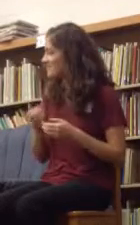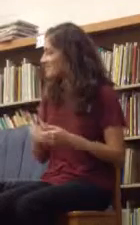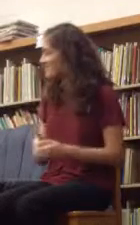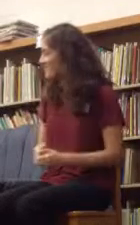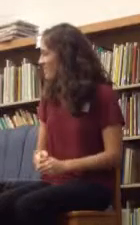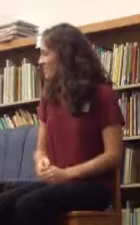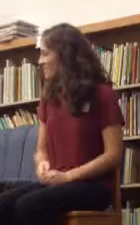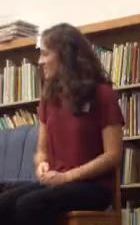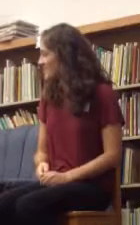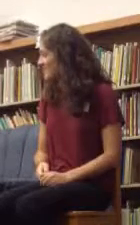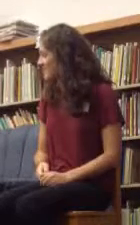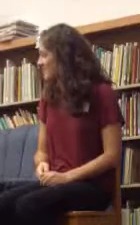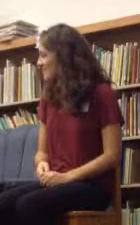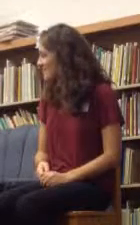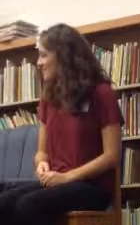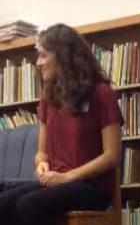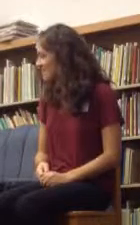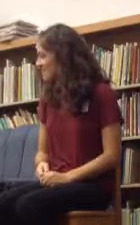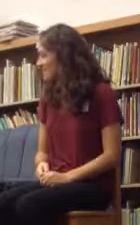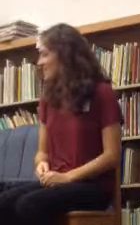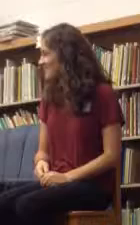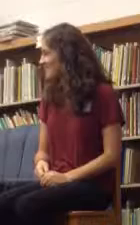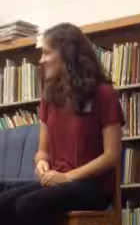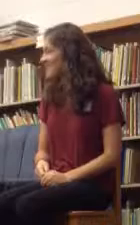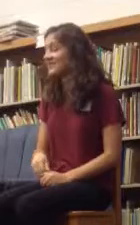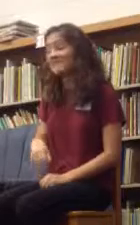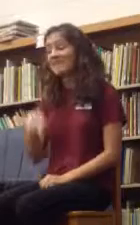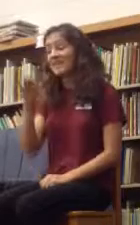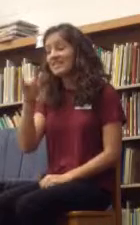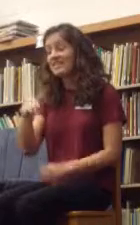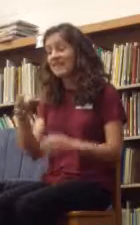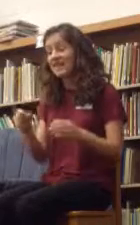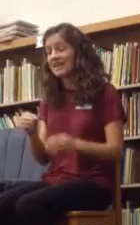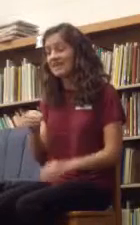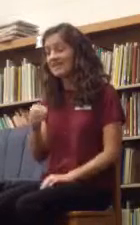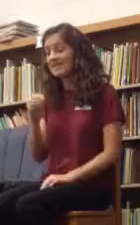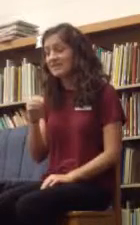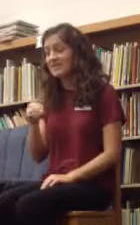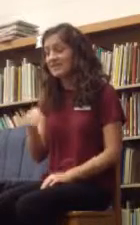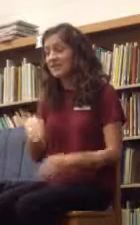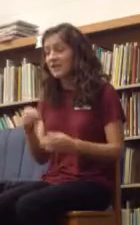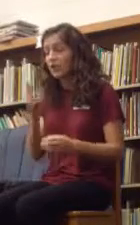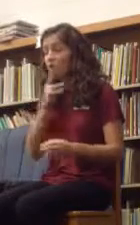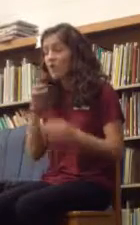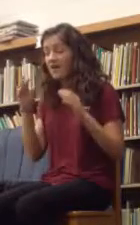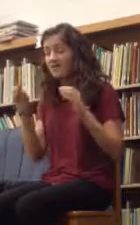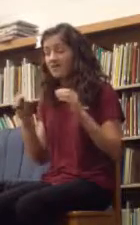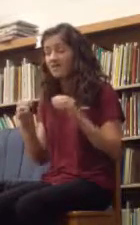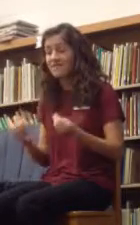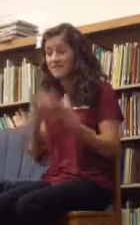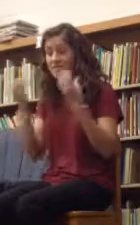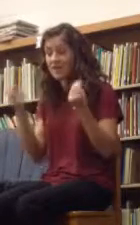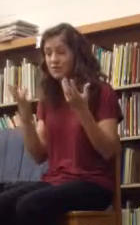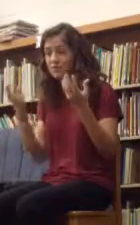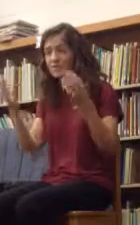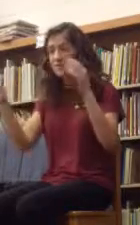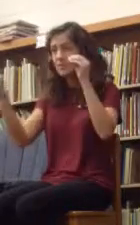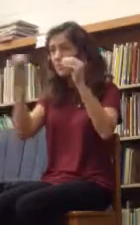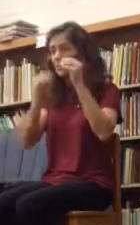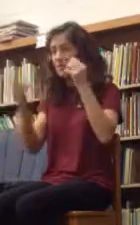is a perfect square. If you put it all back together like a puzzle, would it be a square? Yeah. It sure would. All right, I like the way you've